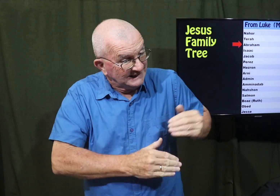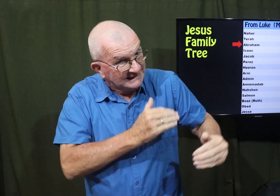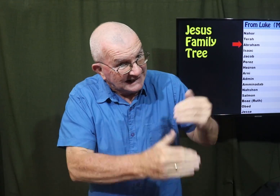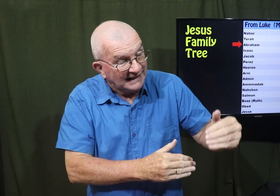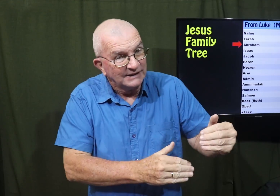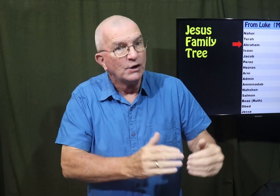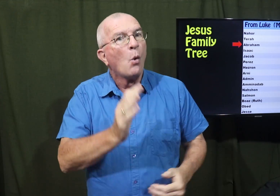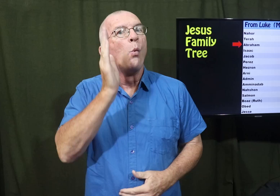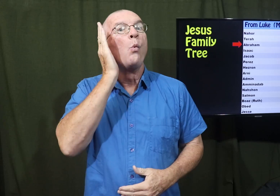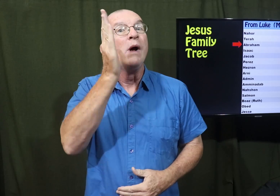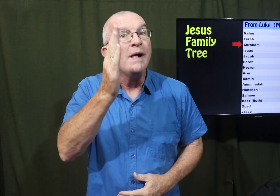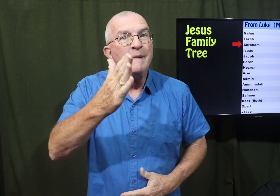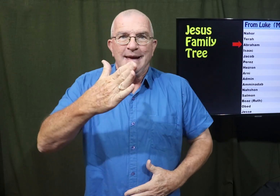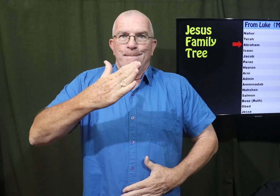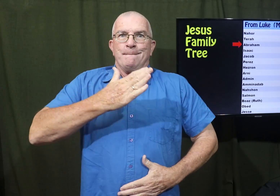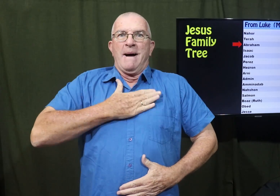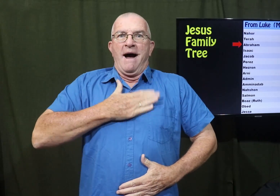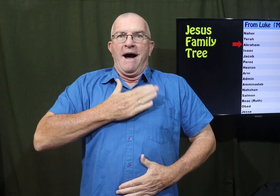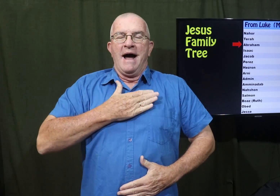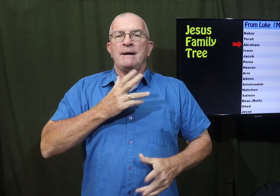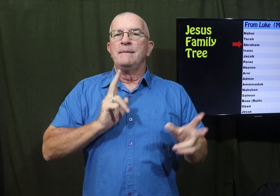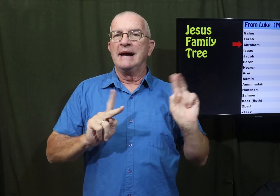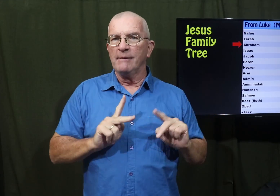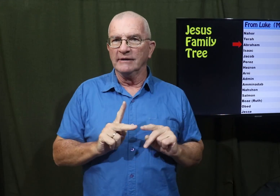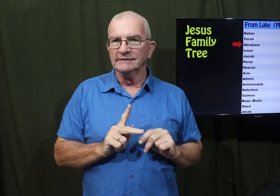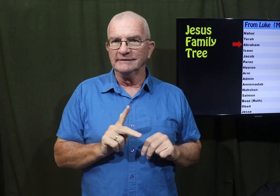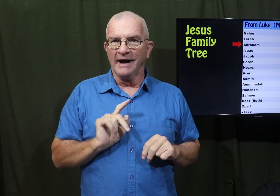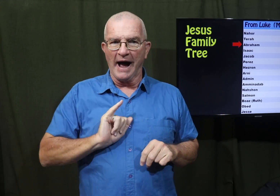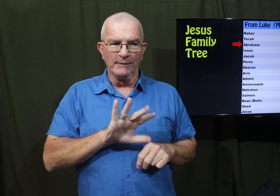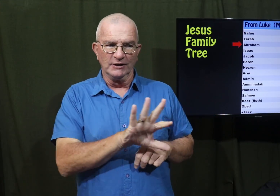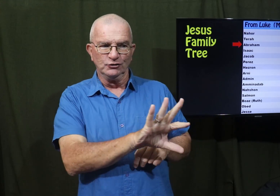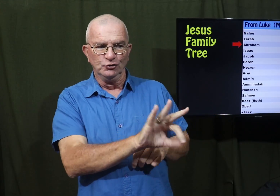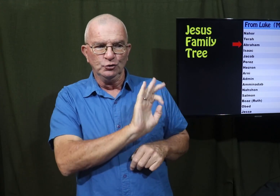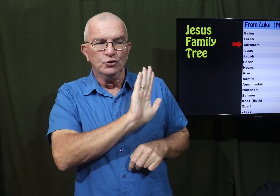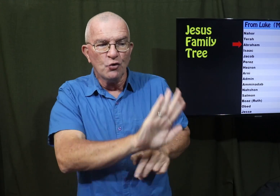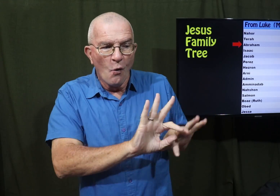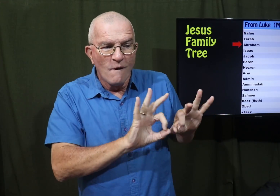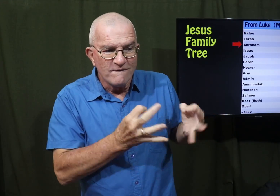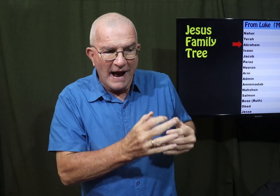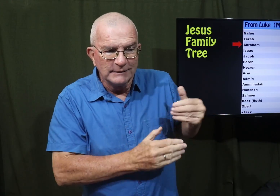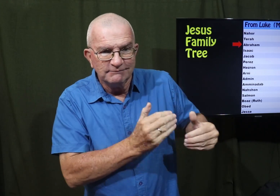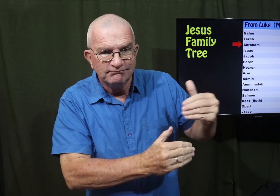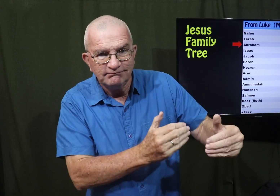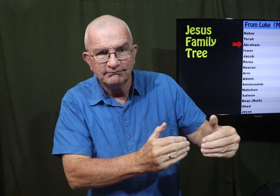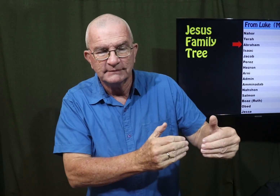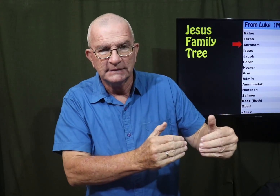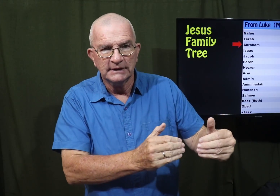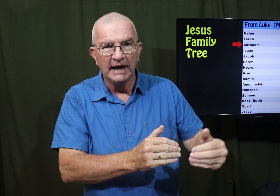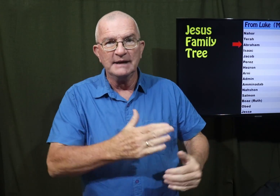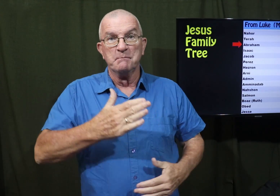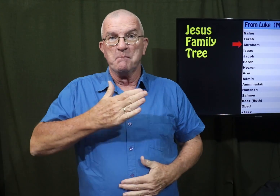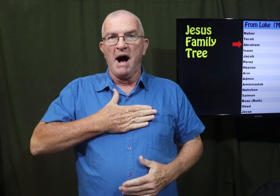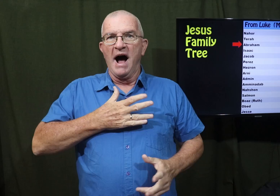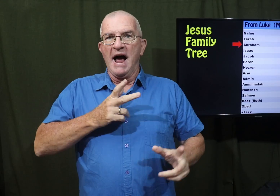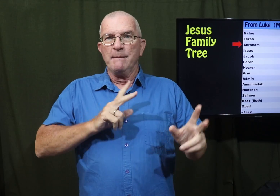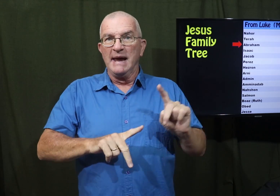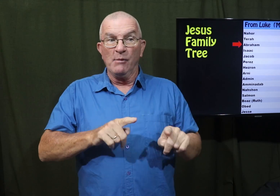Your generations will be my people. I choose your family as my